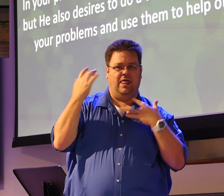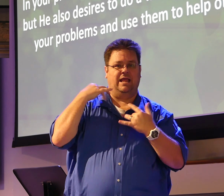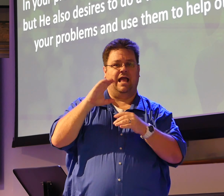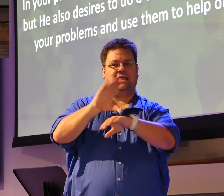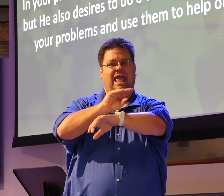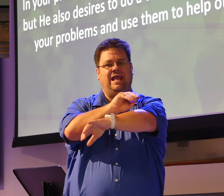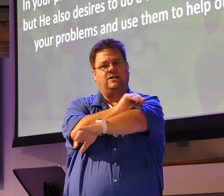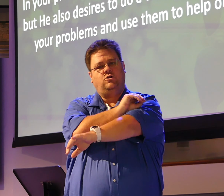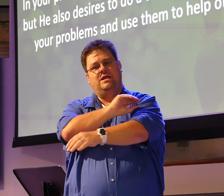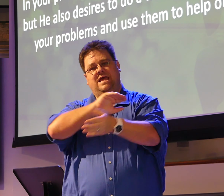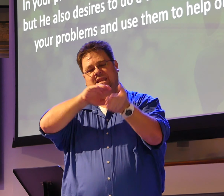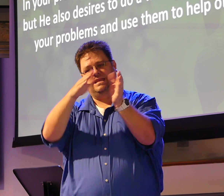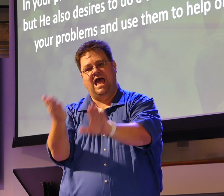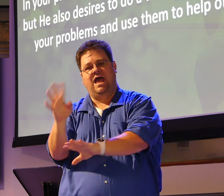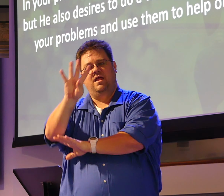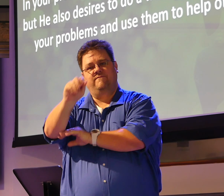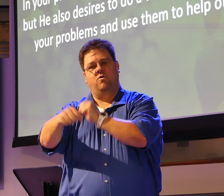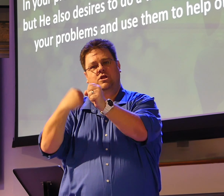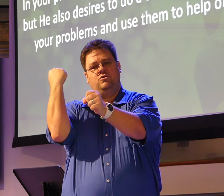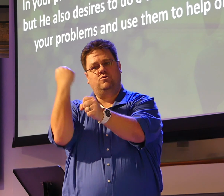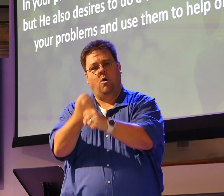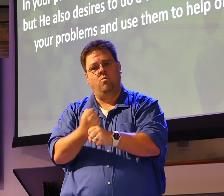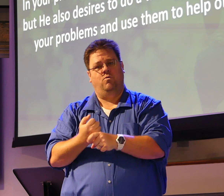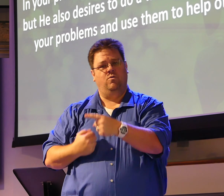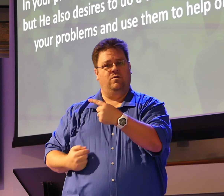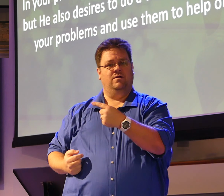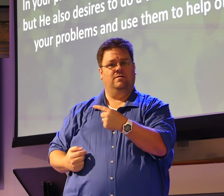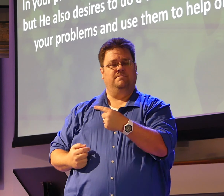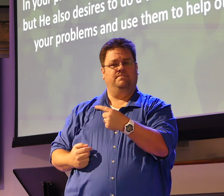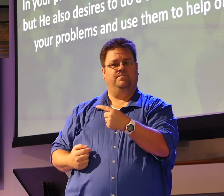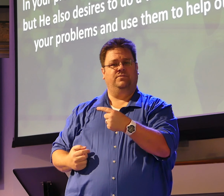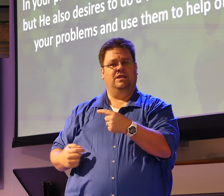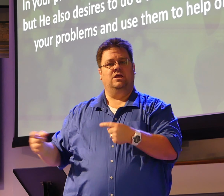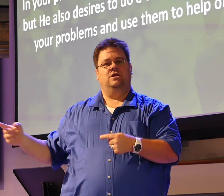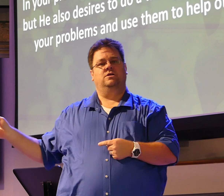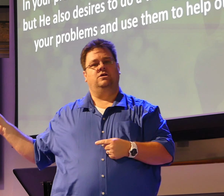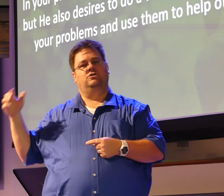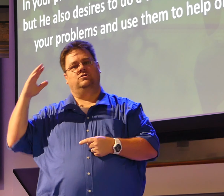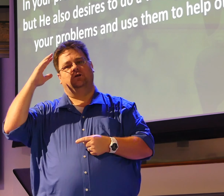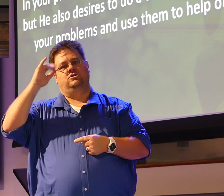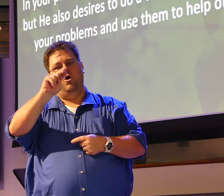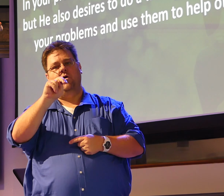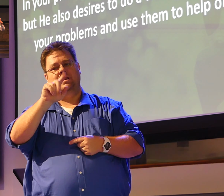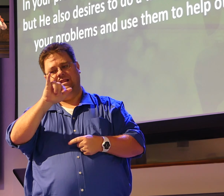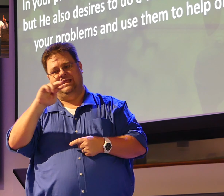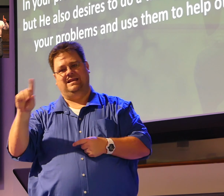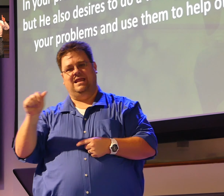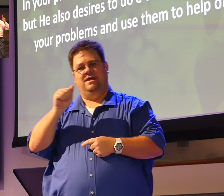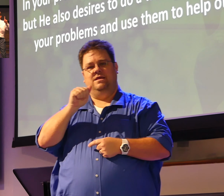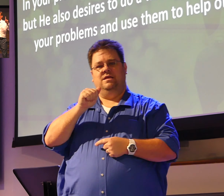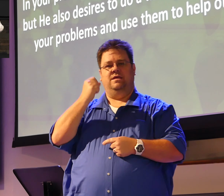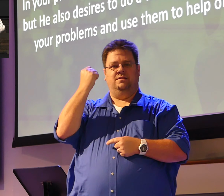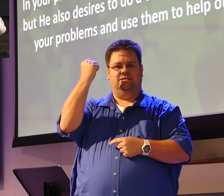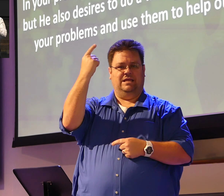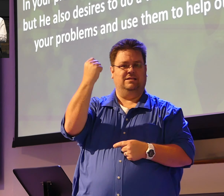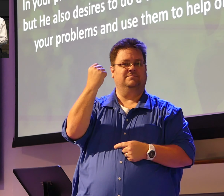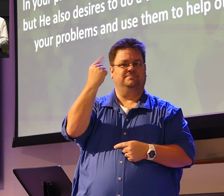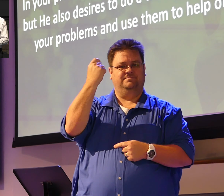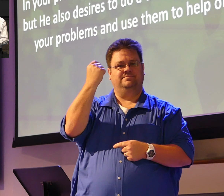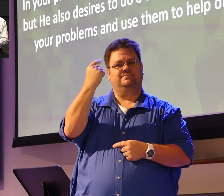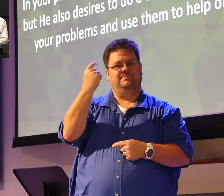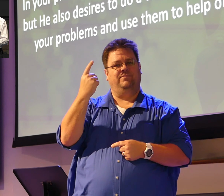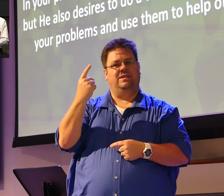forth and ended up getting cancer dying at 40 years old let me tell you something john and linda understand what grief is